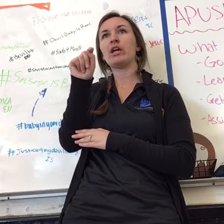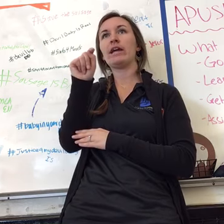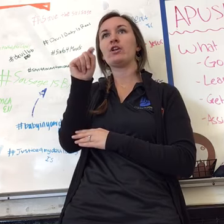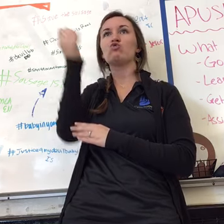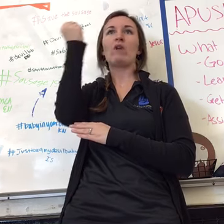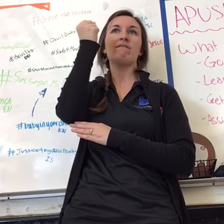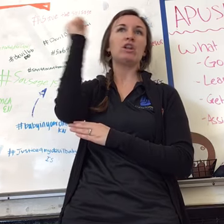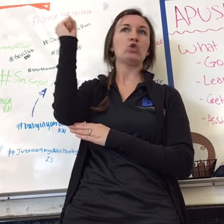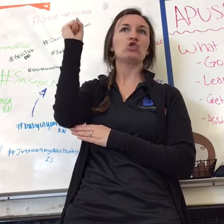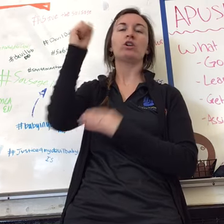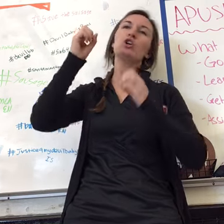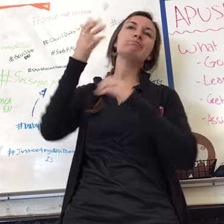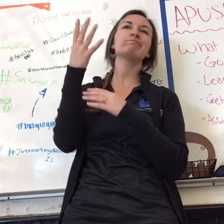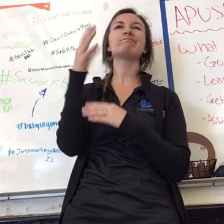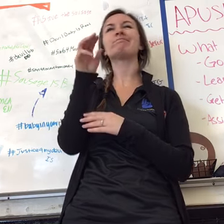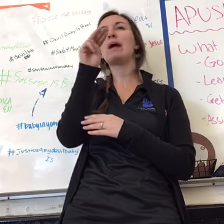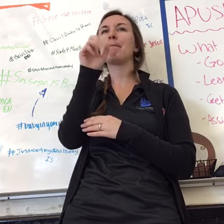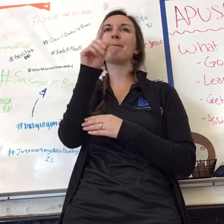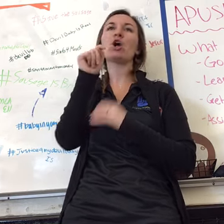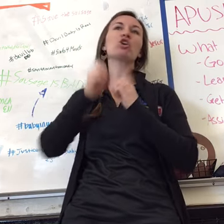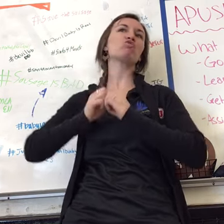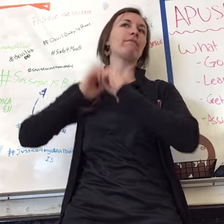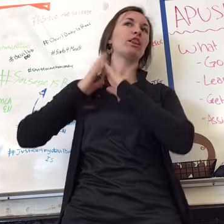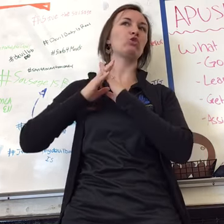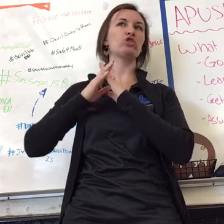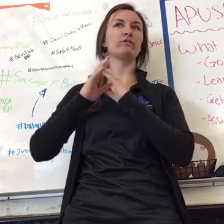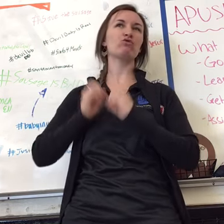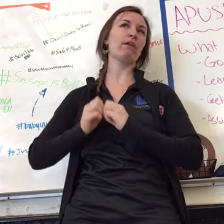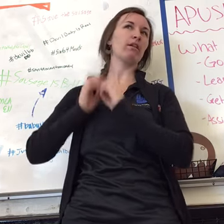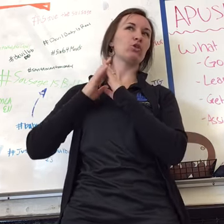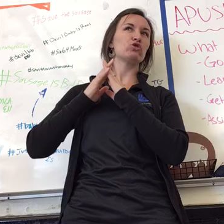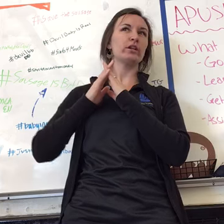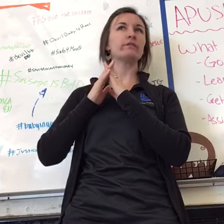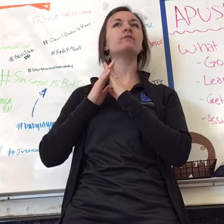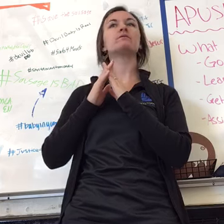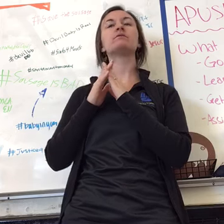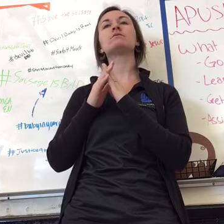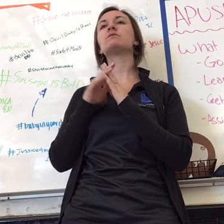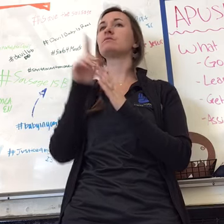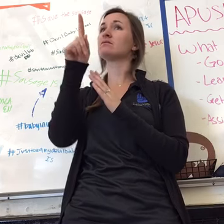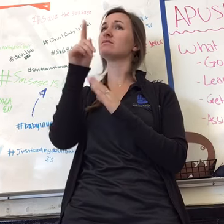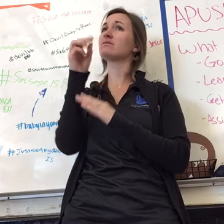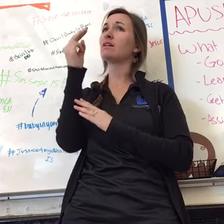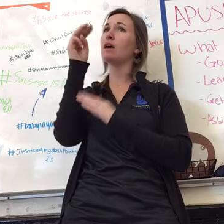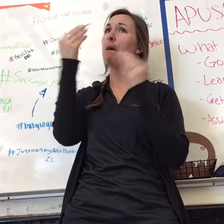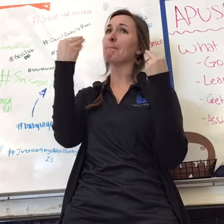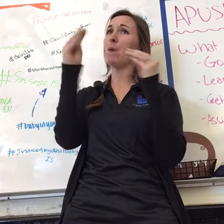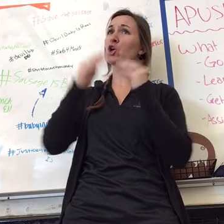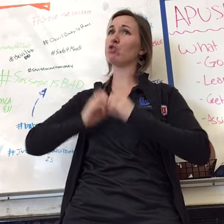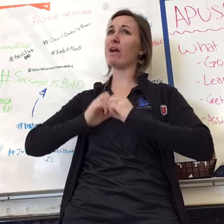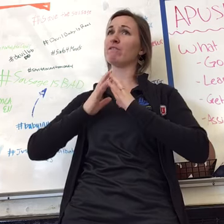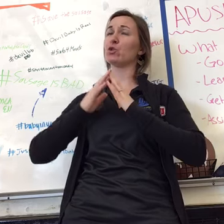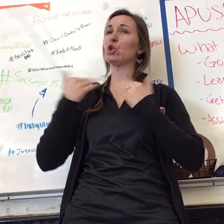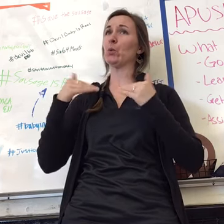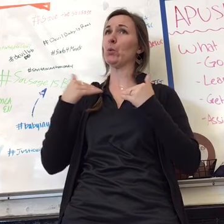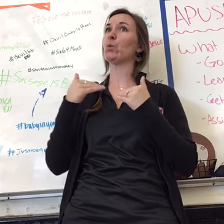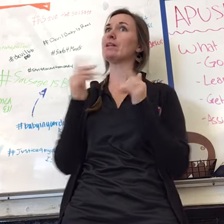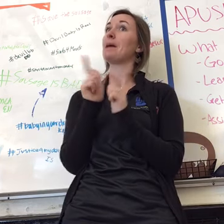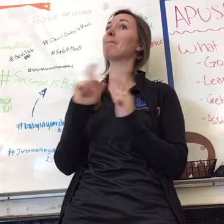really of your test or your quiz. Does anybody have any questions? I covered everything. Yeah. I guess could you go over just a